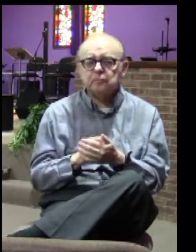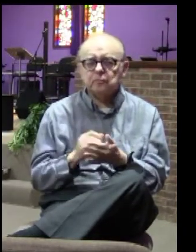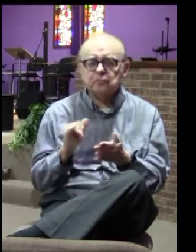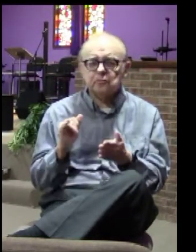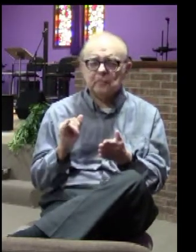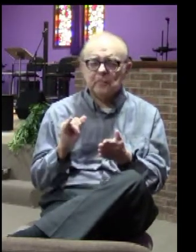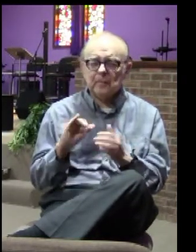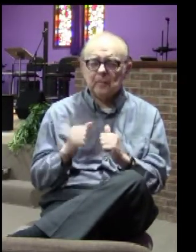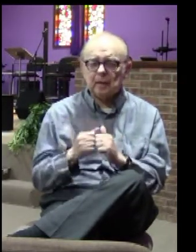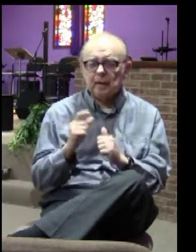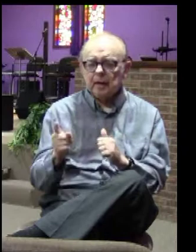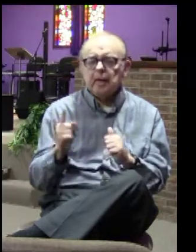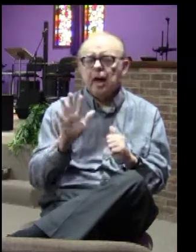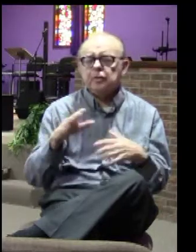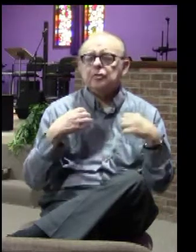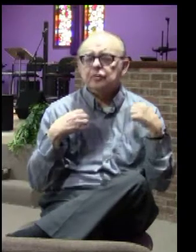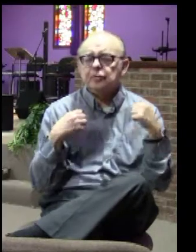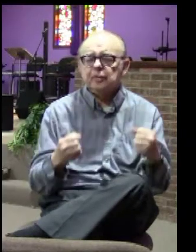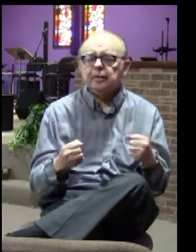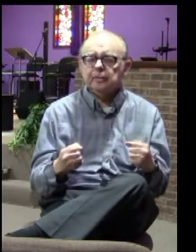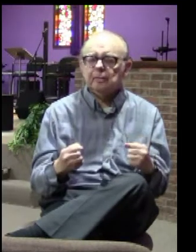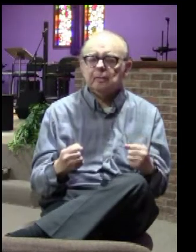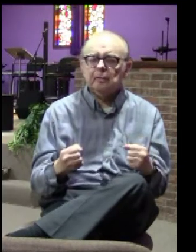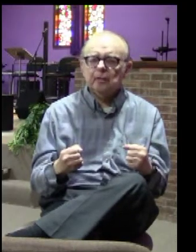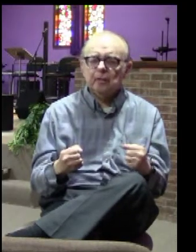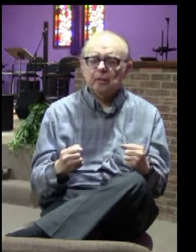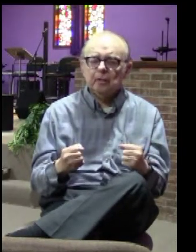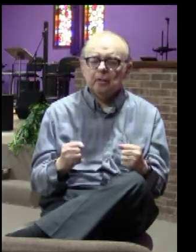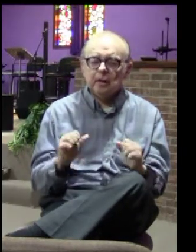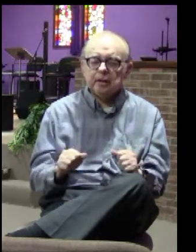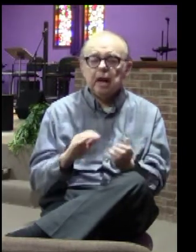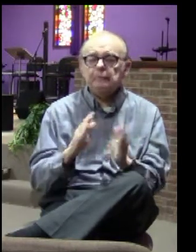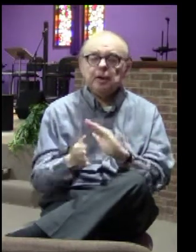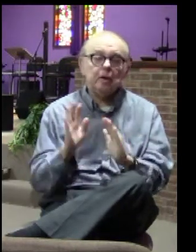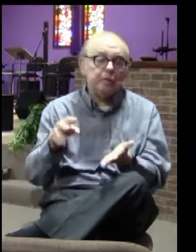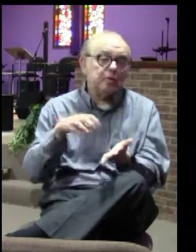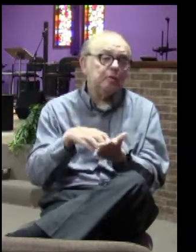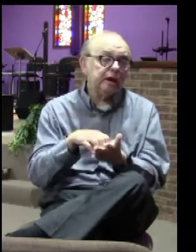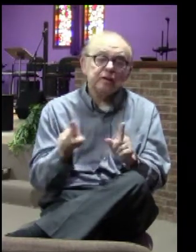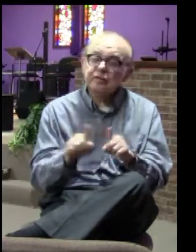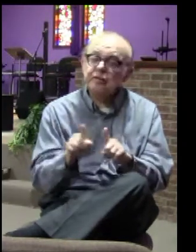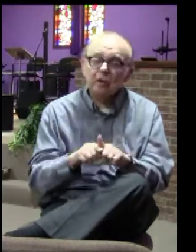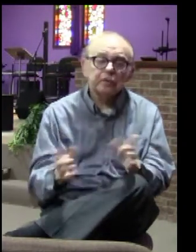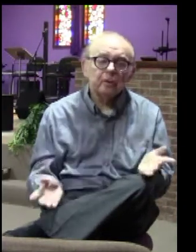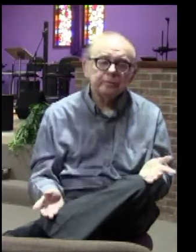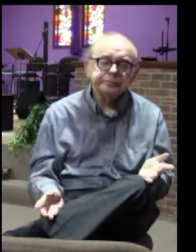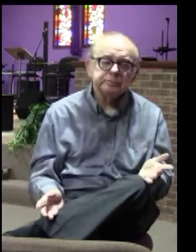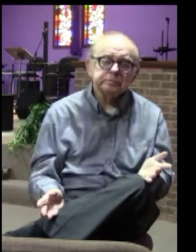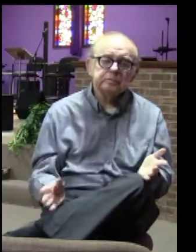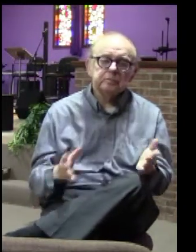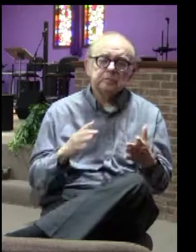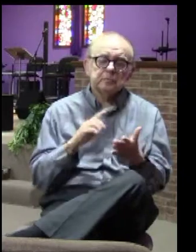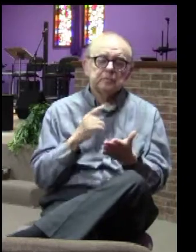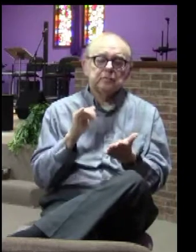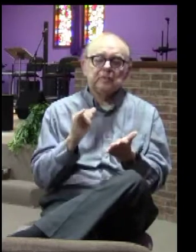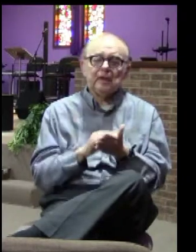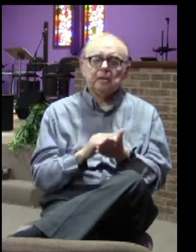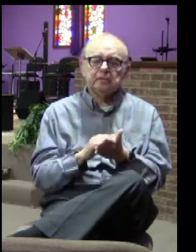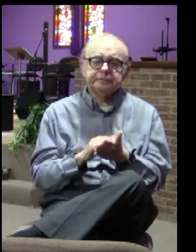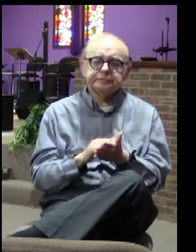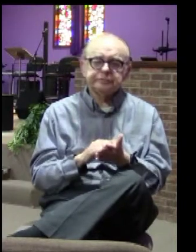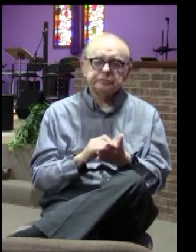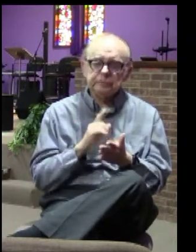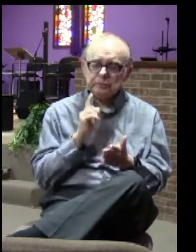is how your strengths can become your weaknesses. And this